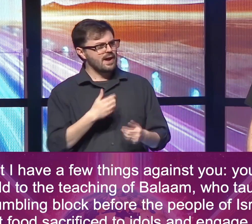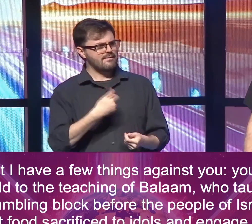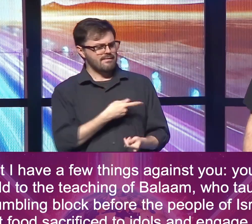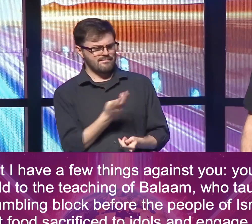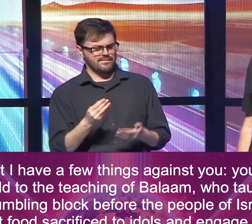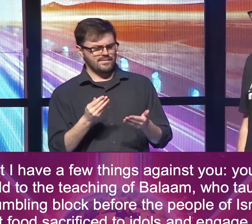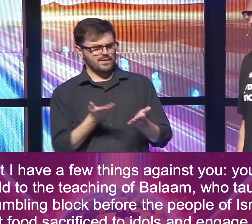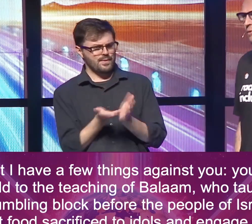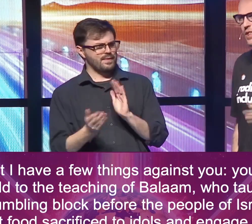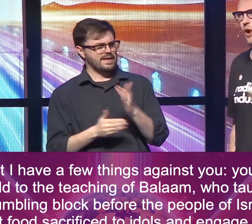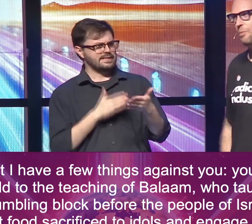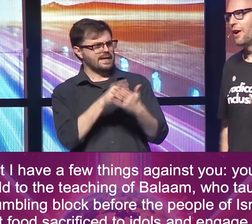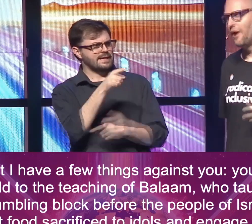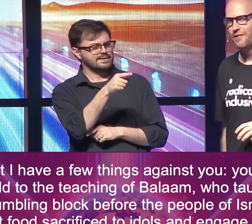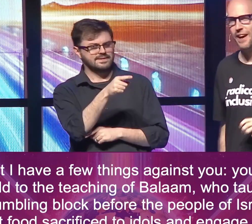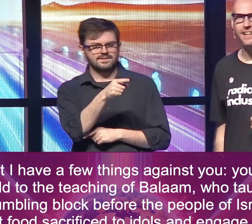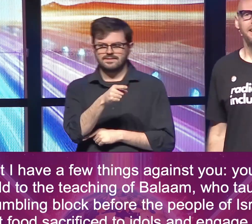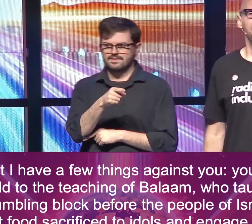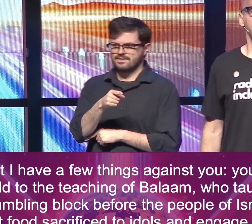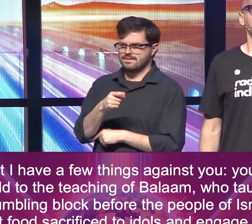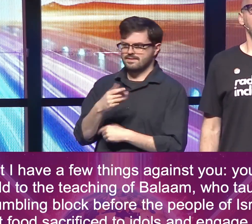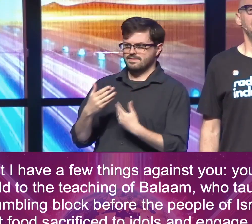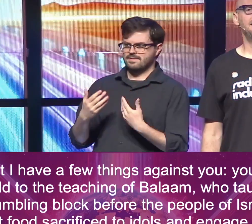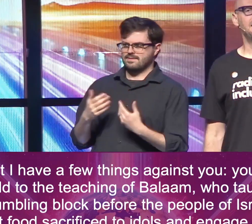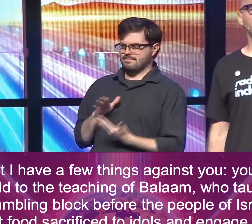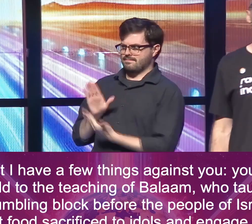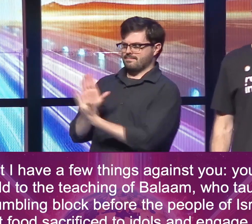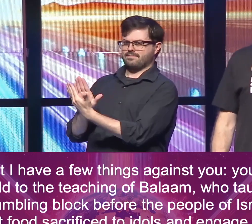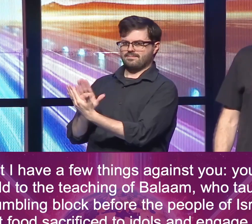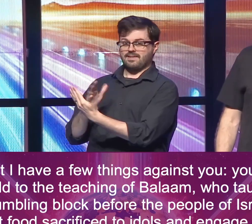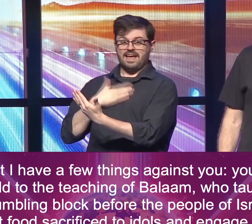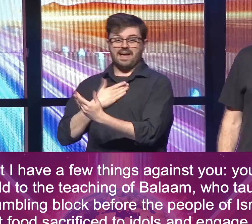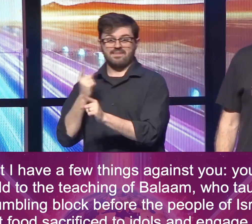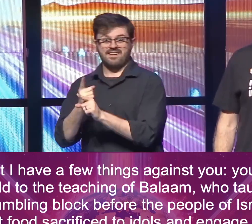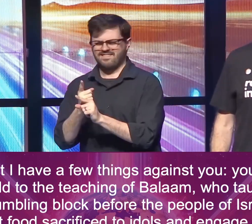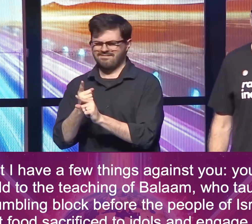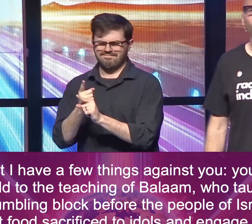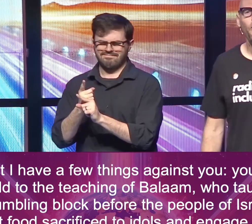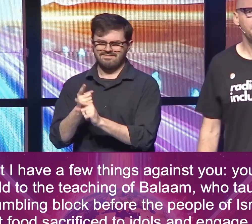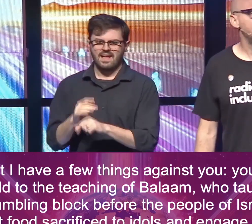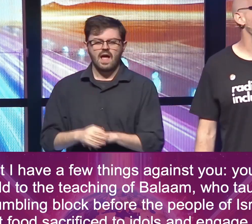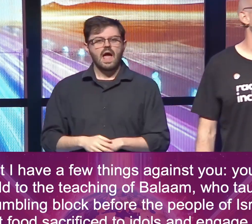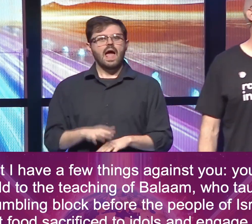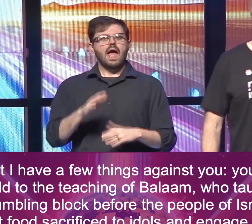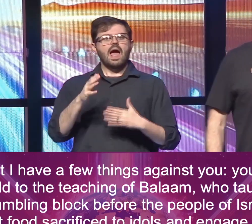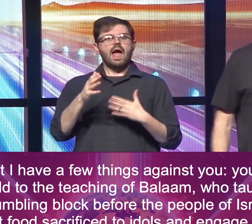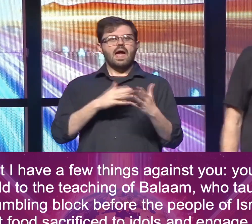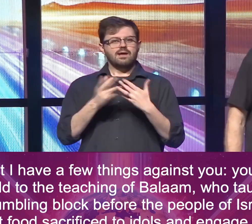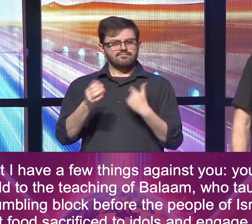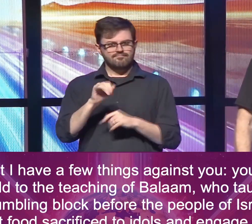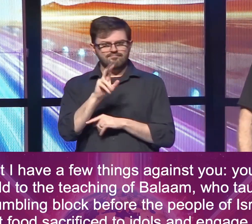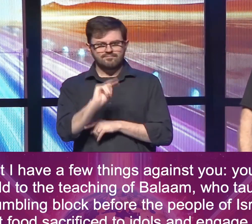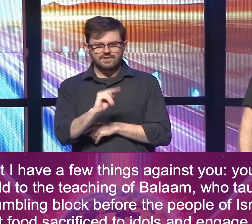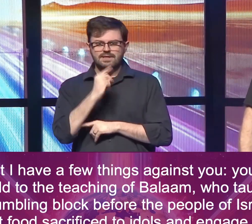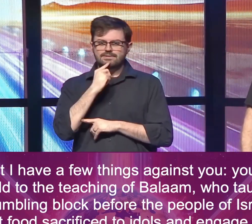It's like we just receive that with an open heart, right? He says, you hold the teachings of